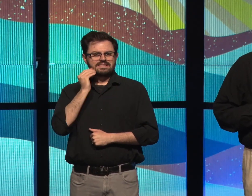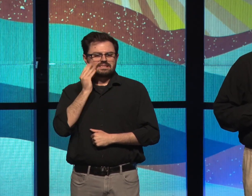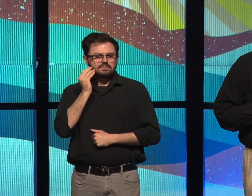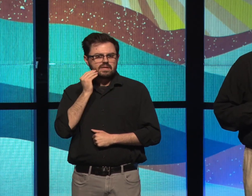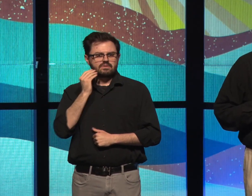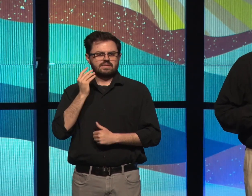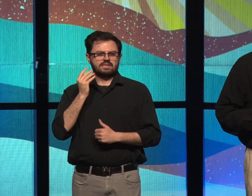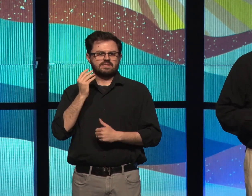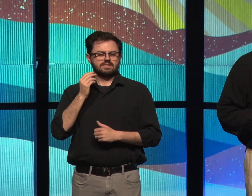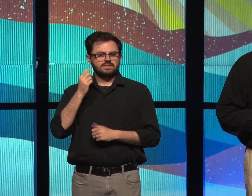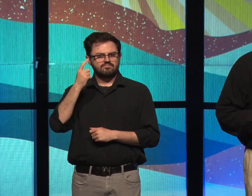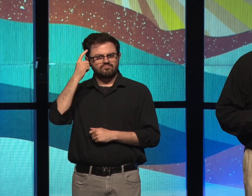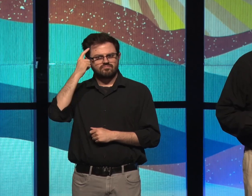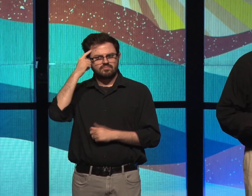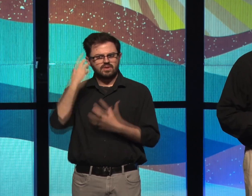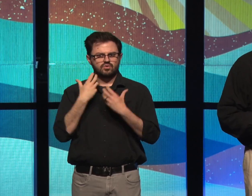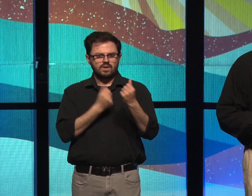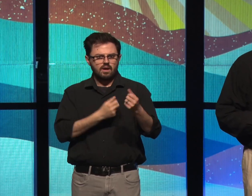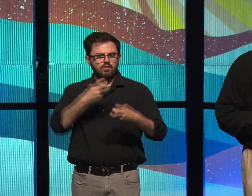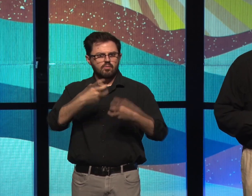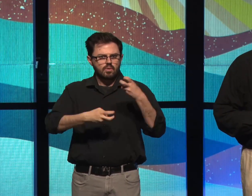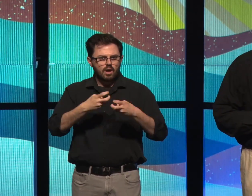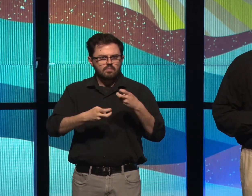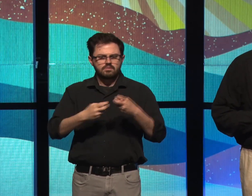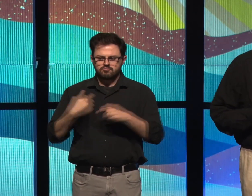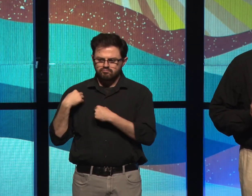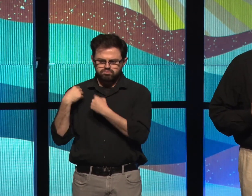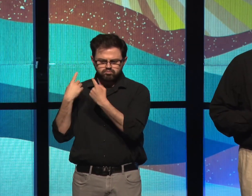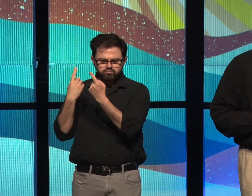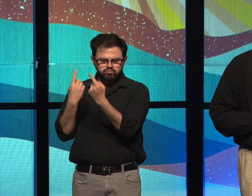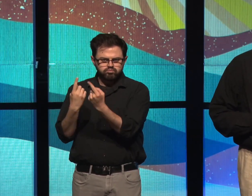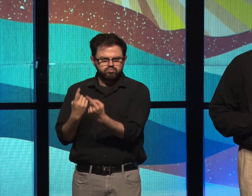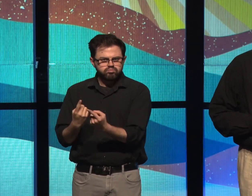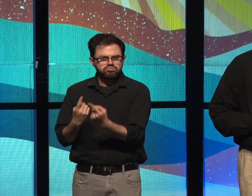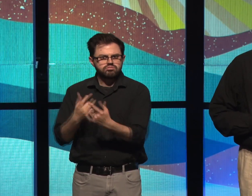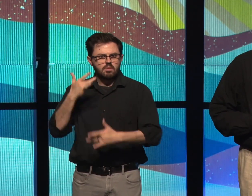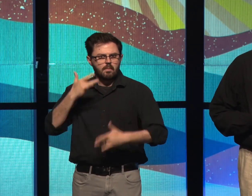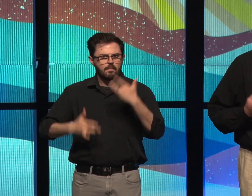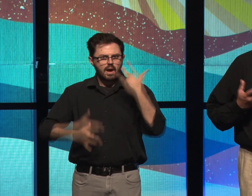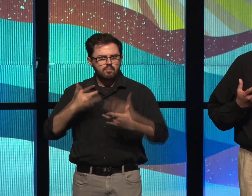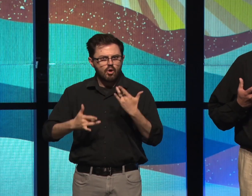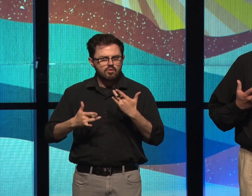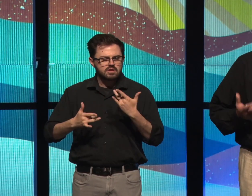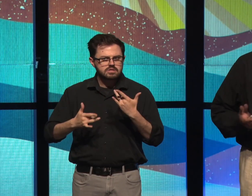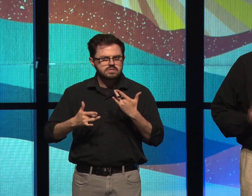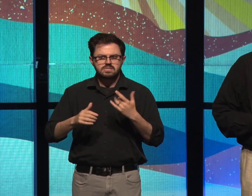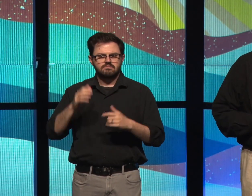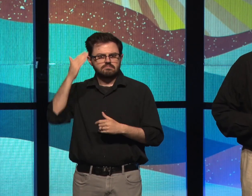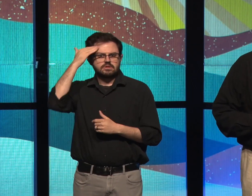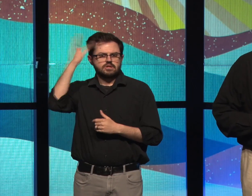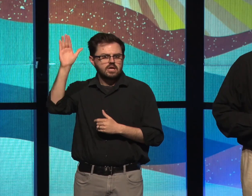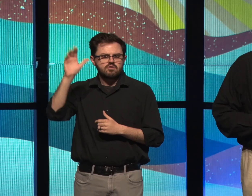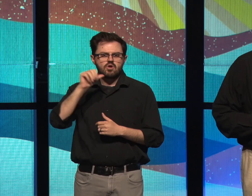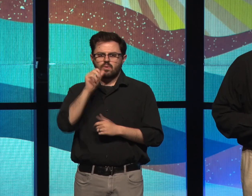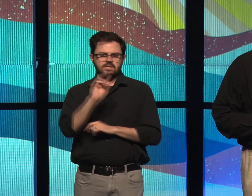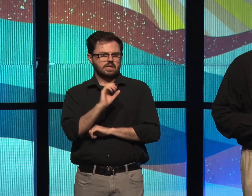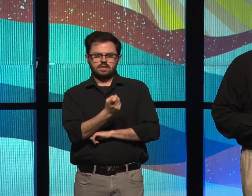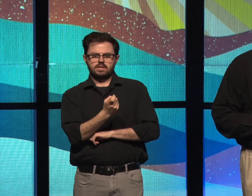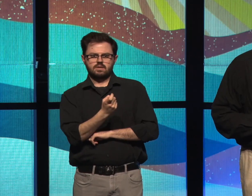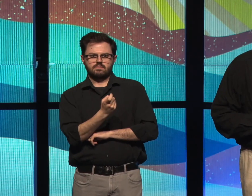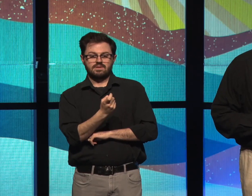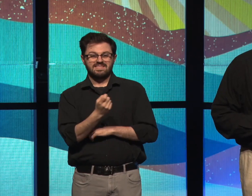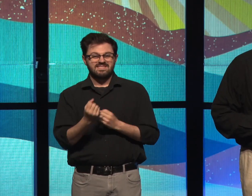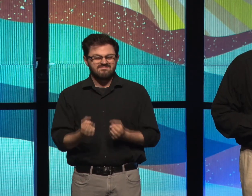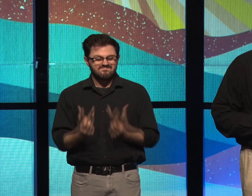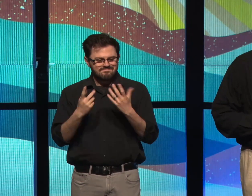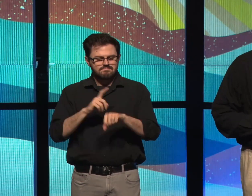was undiagnosed and untreated with bipolar, there were many times that my